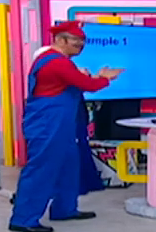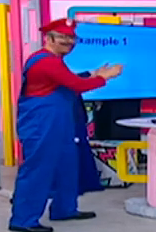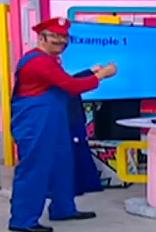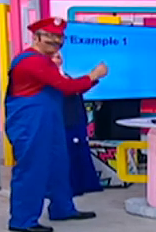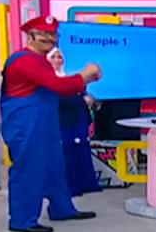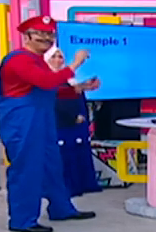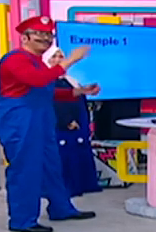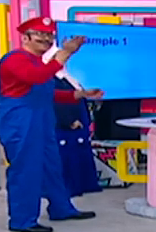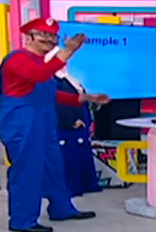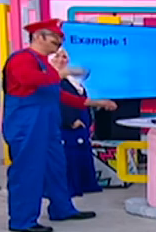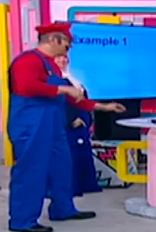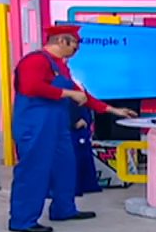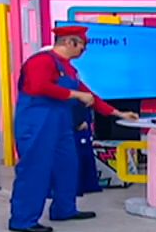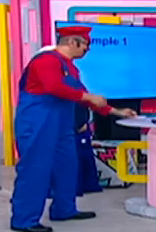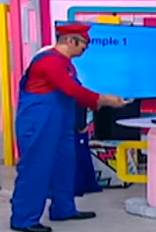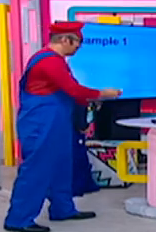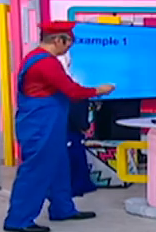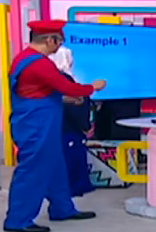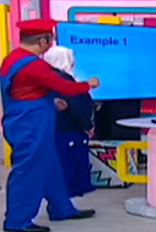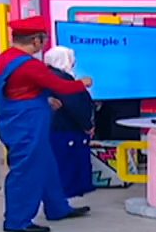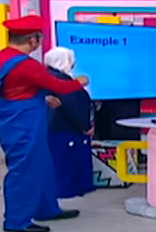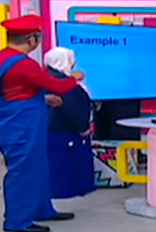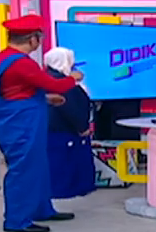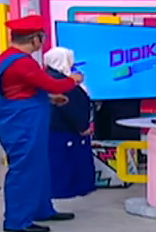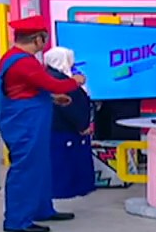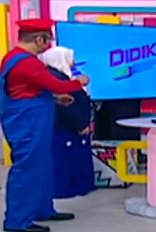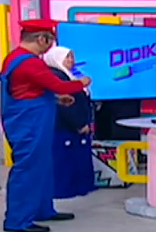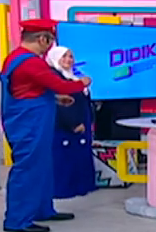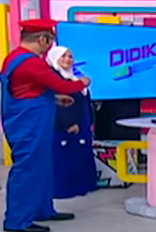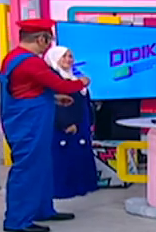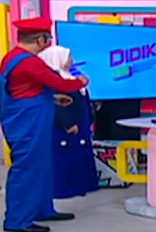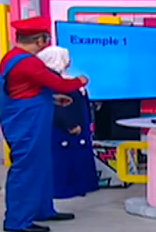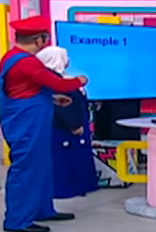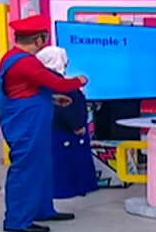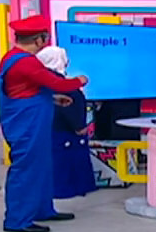to read with pupils here. Yeah. Okay, first one.